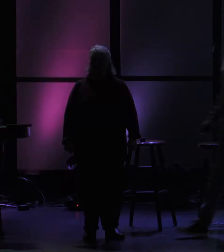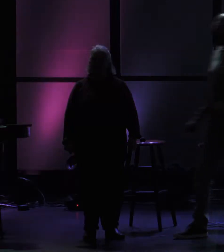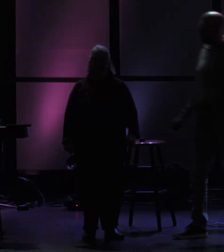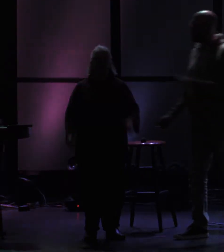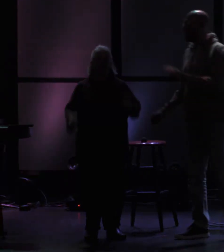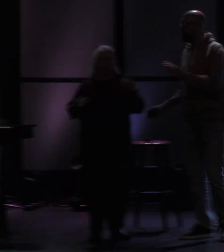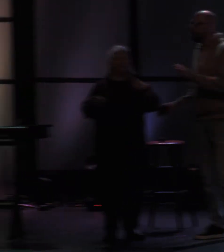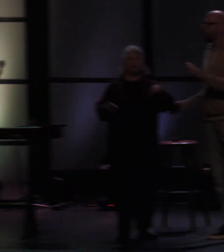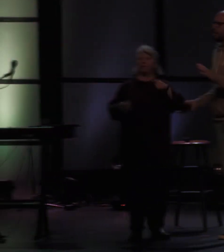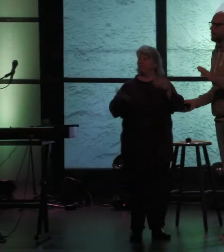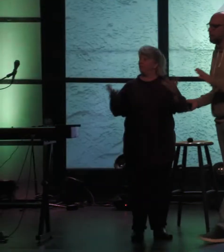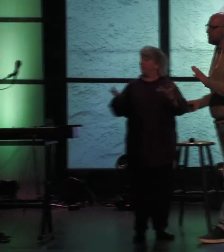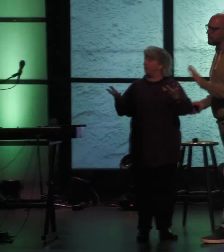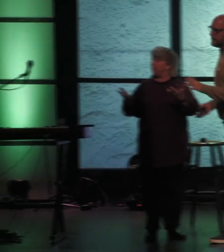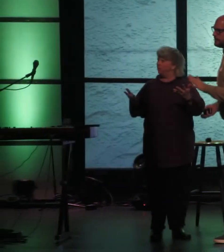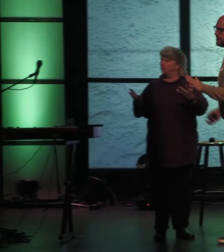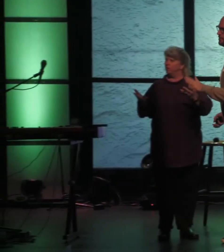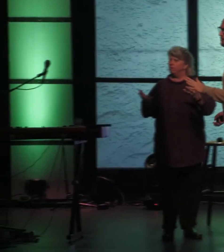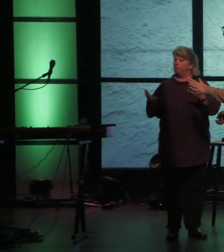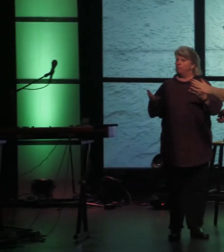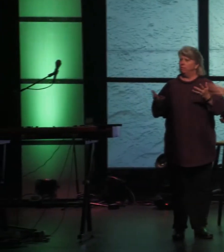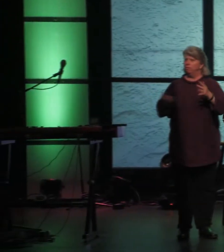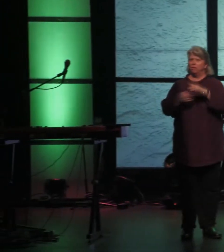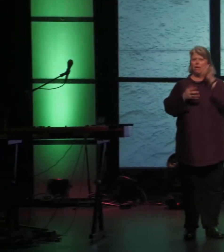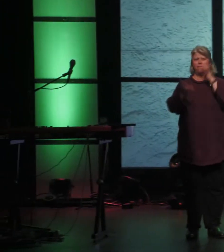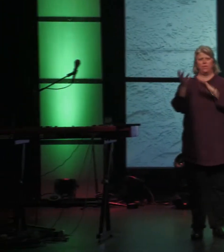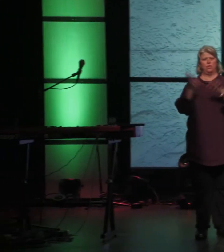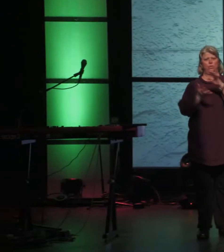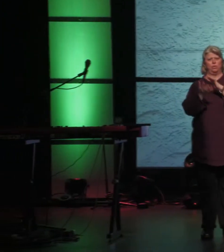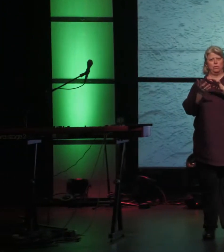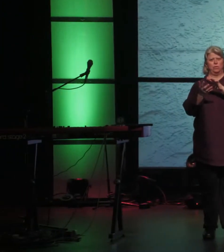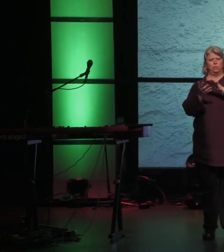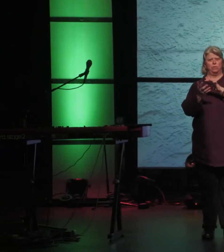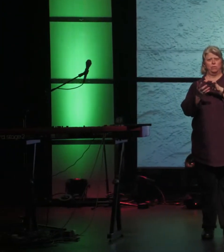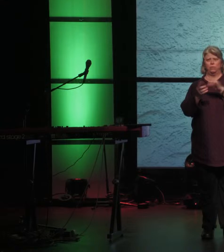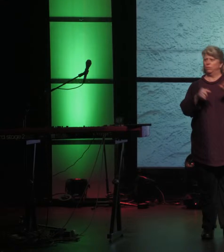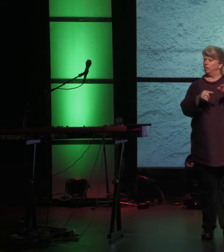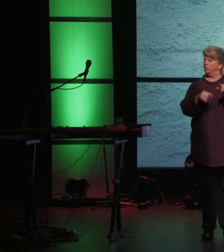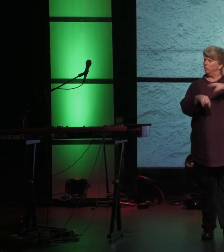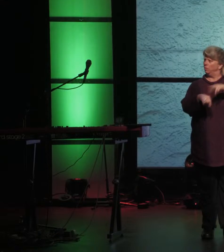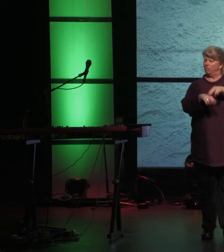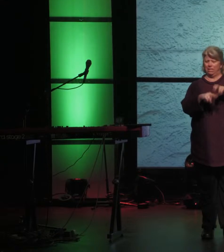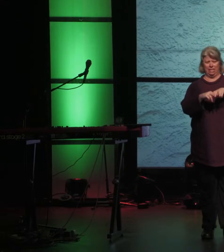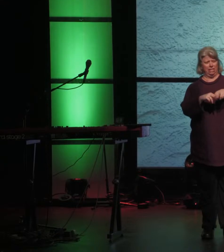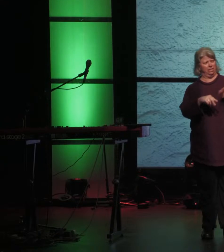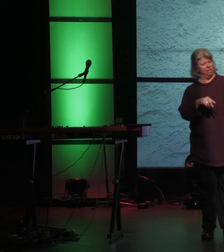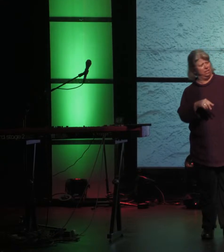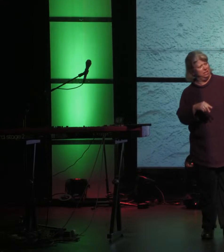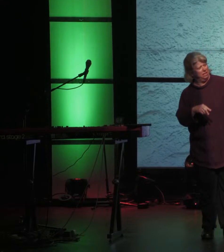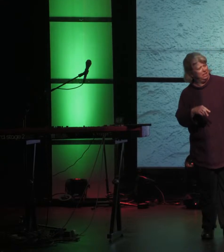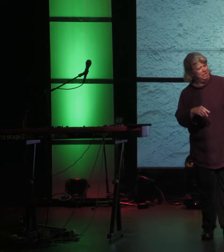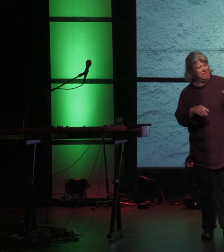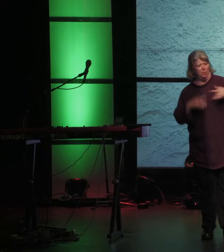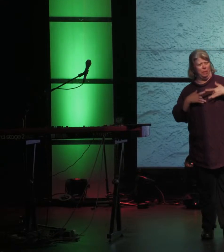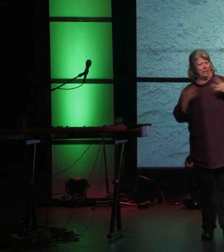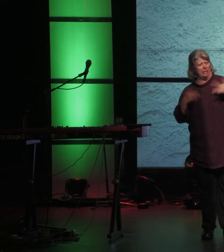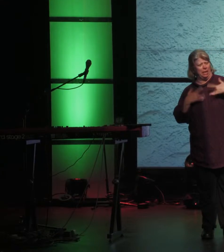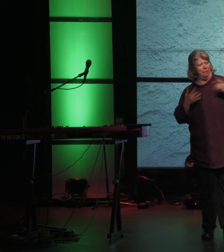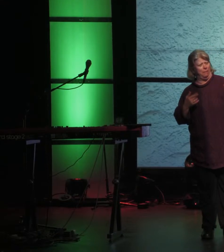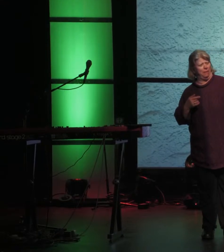How many of y'all over here were completely confused? Like you went over to your normal seats and were like, what the heck is going